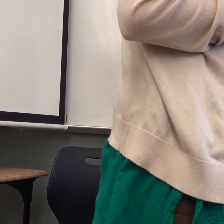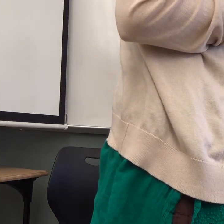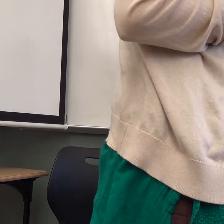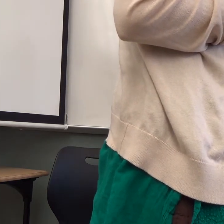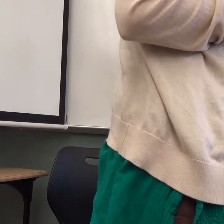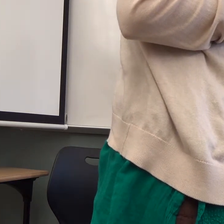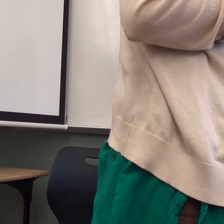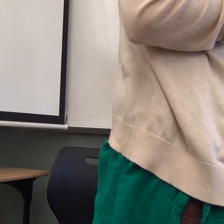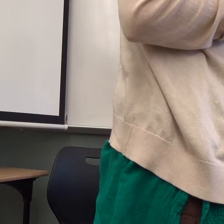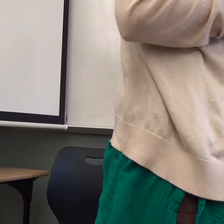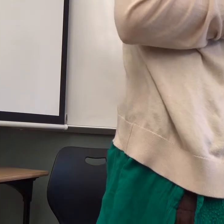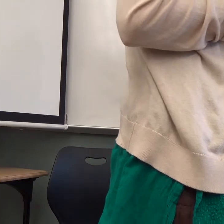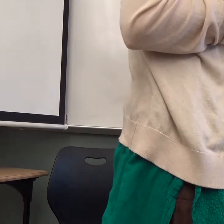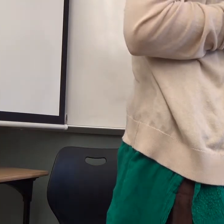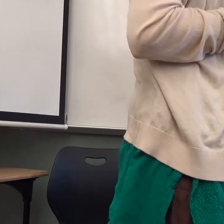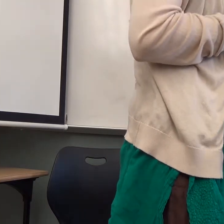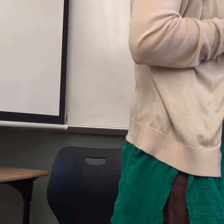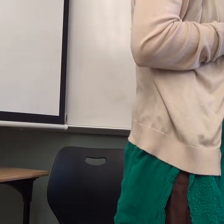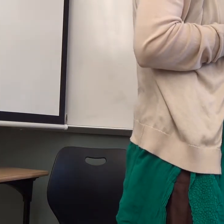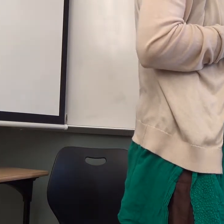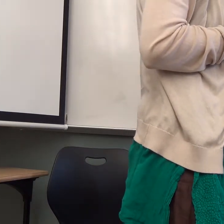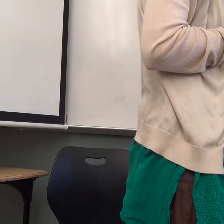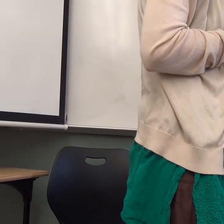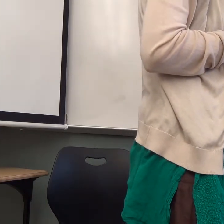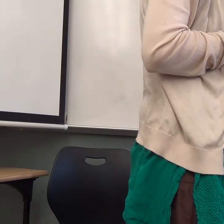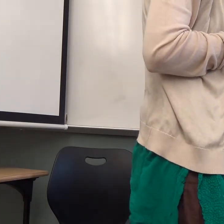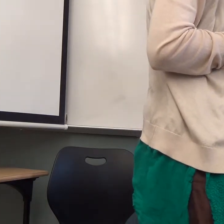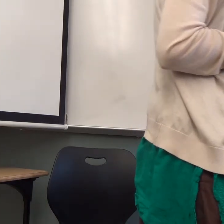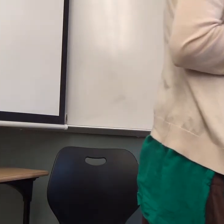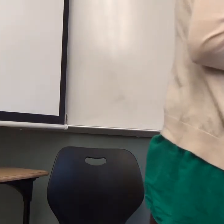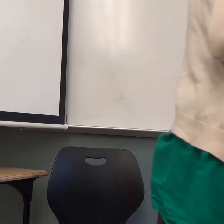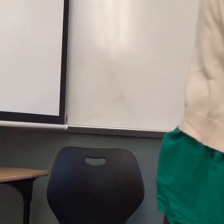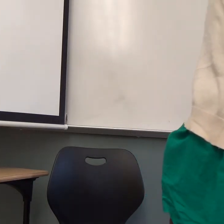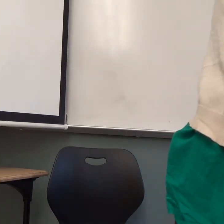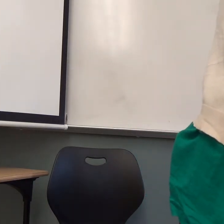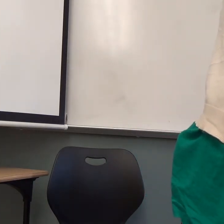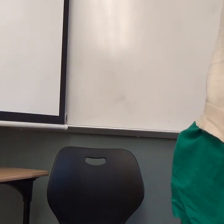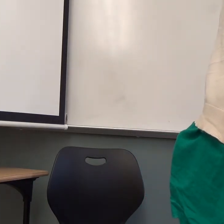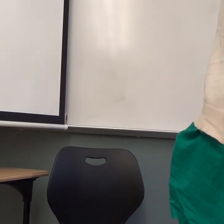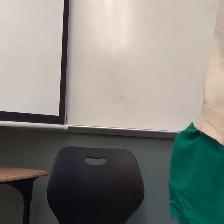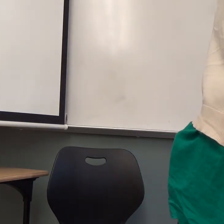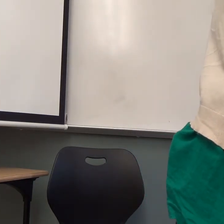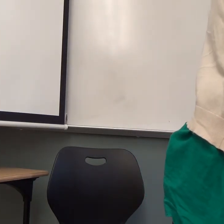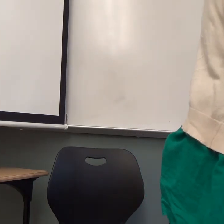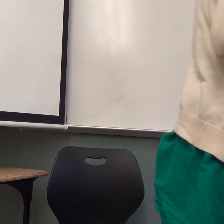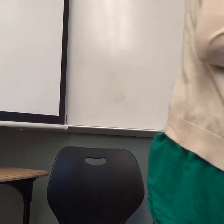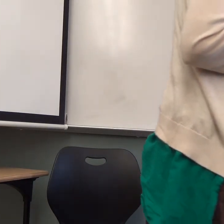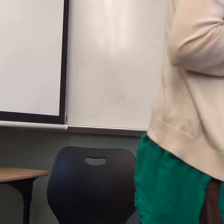you. Actually, I can actually email it to her right now. Okay. 16,